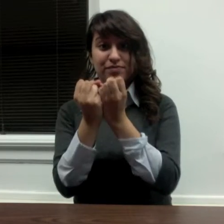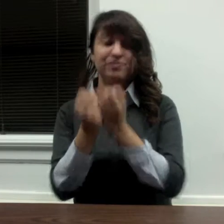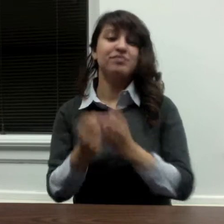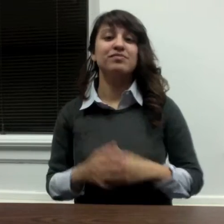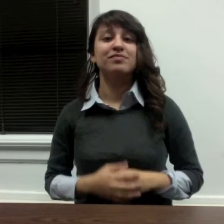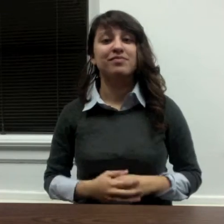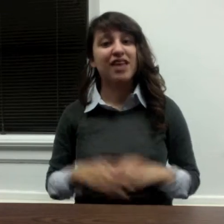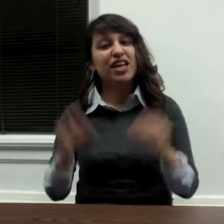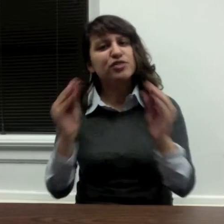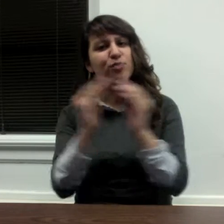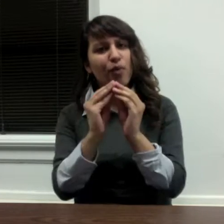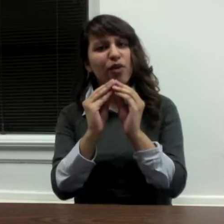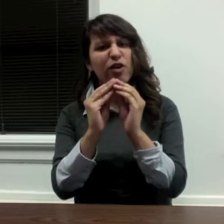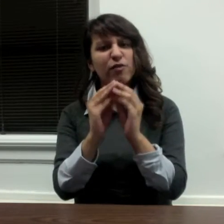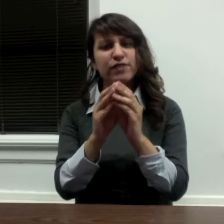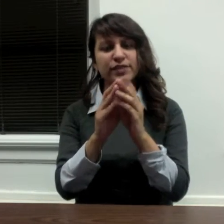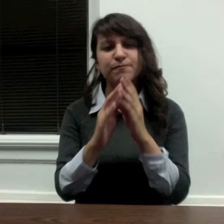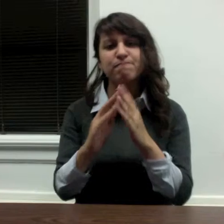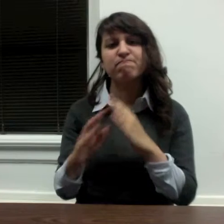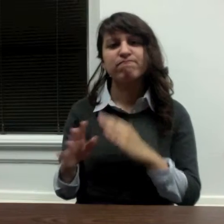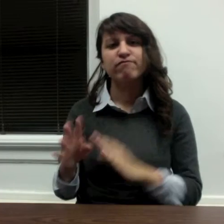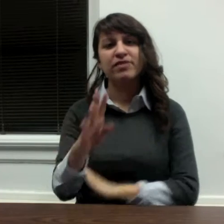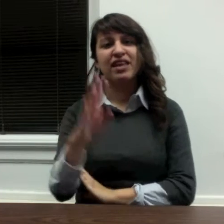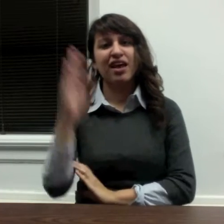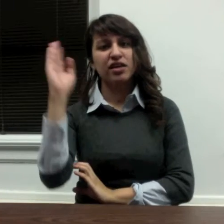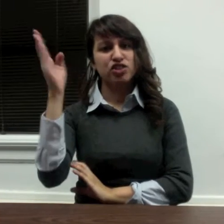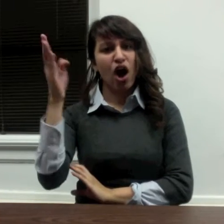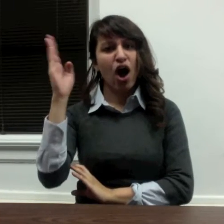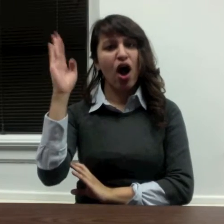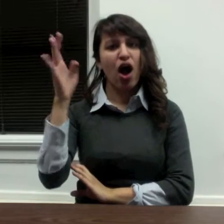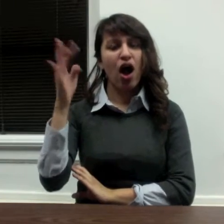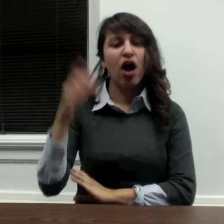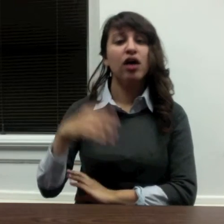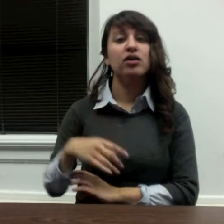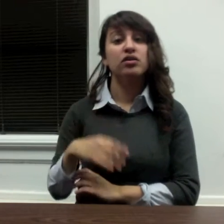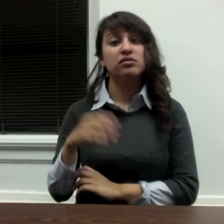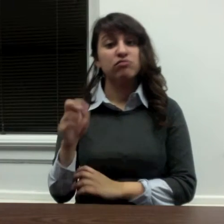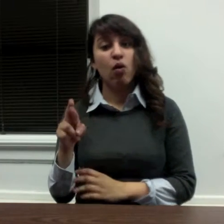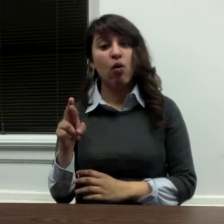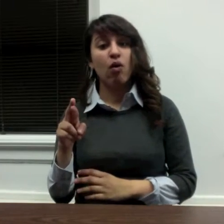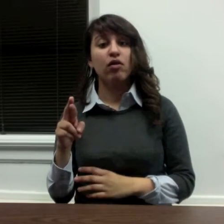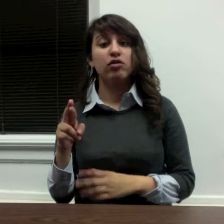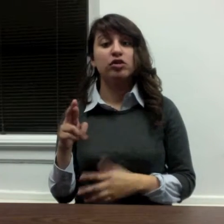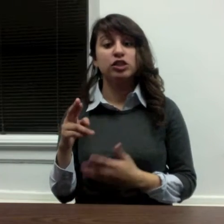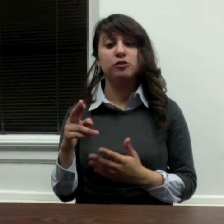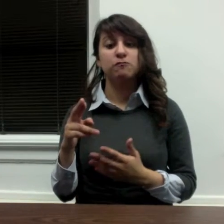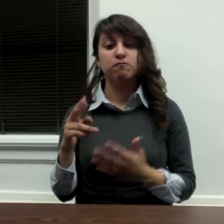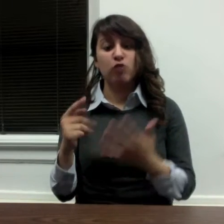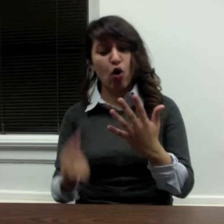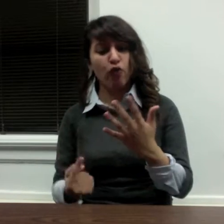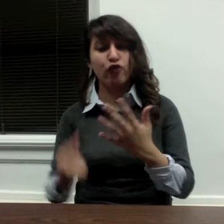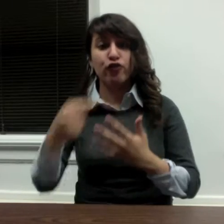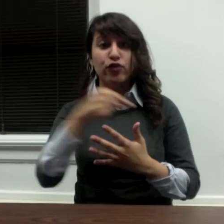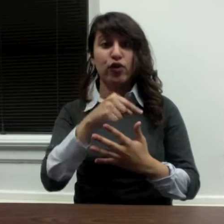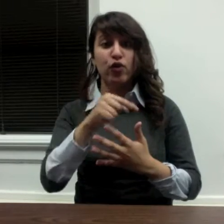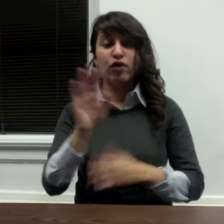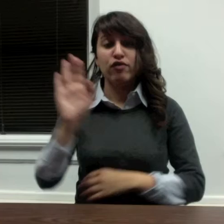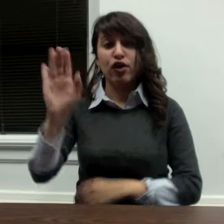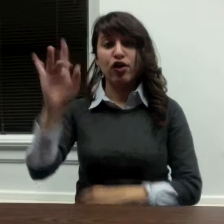or an overview of her ideas for curriculum. So we decided that we're